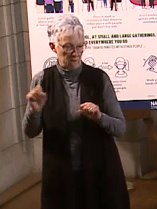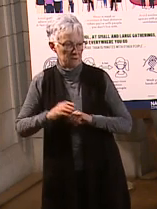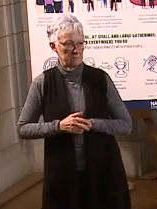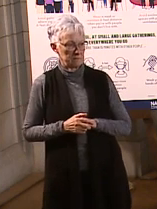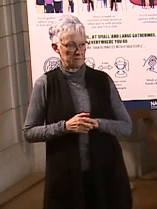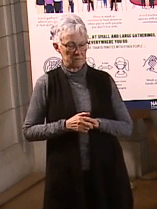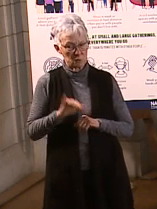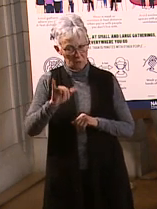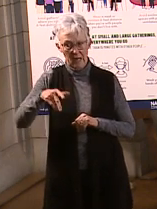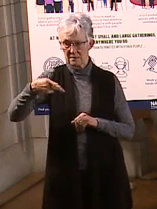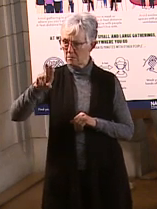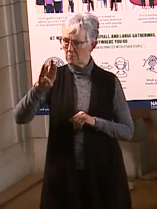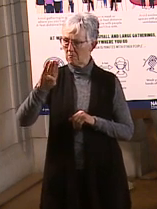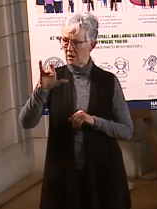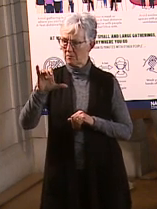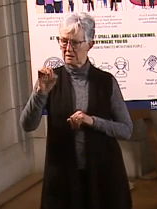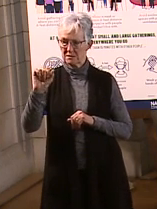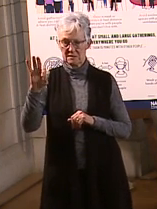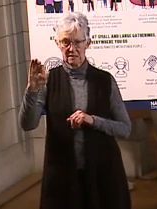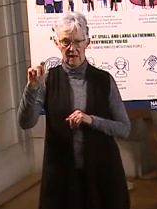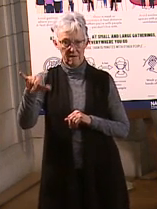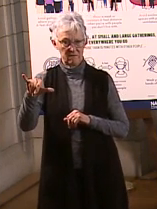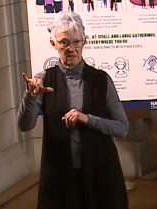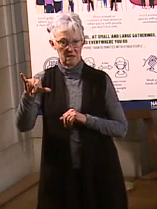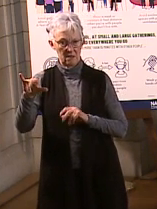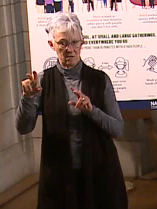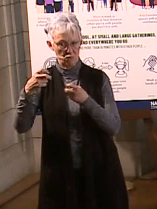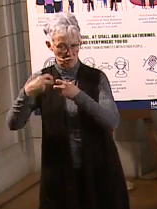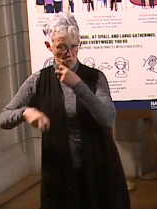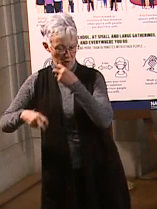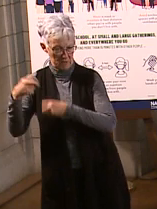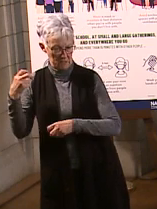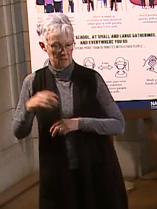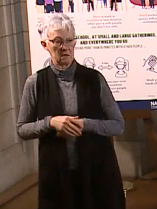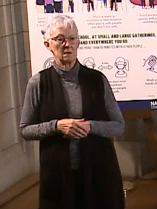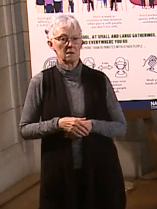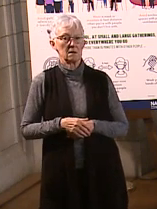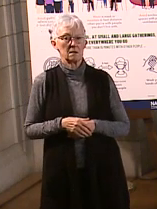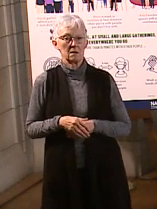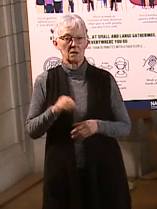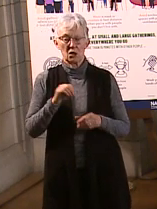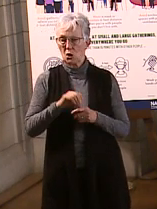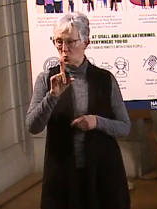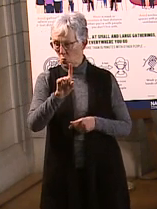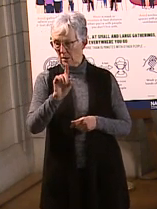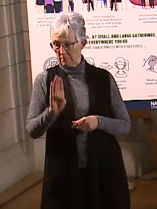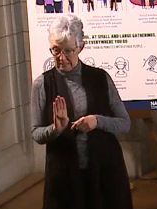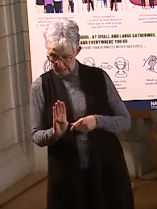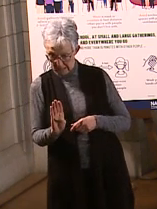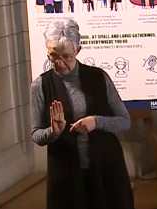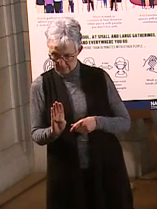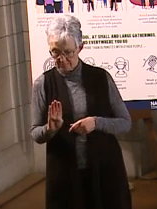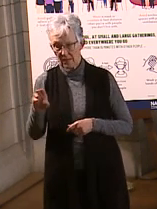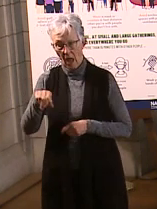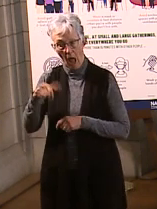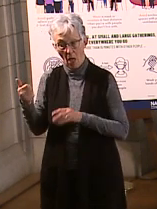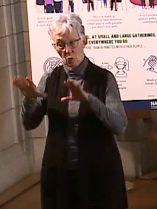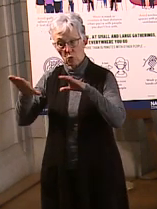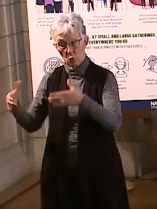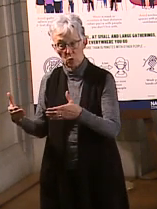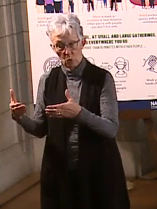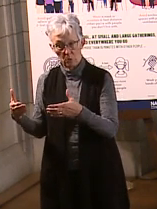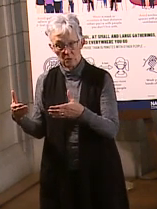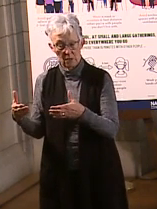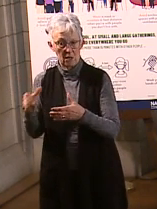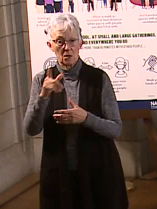public safety issue. And then finally, in that category, in Phase 1B, that is prioritized in public safety is our correction